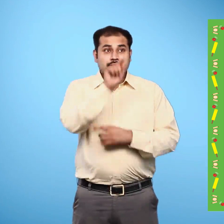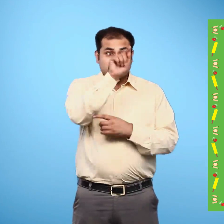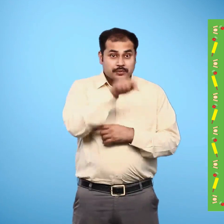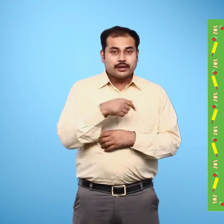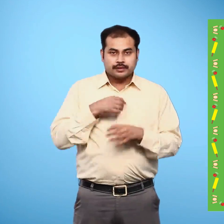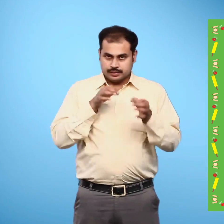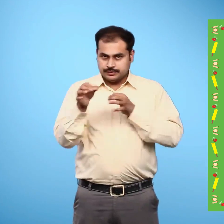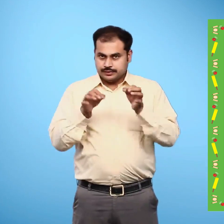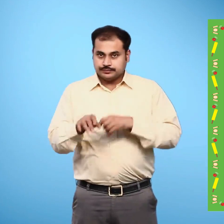Instruction 1.